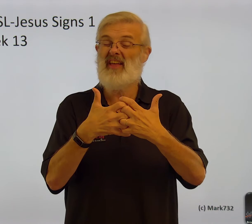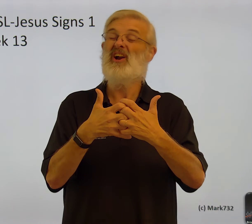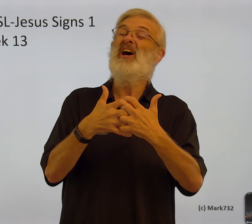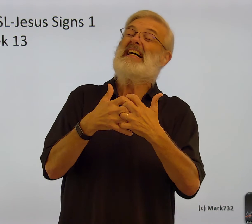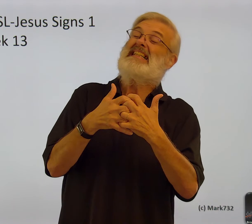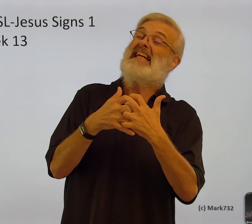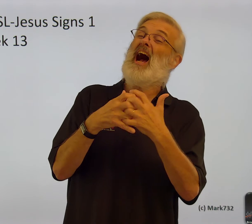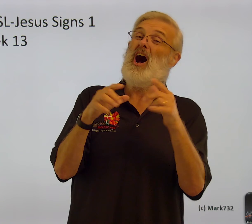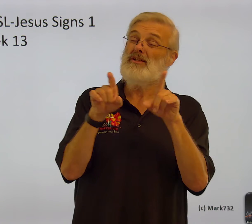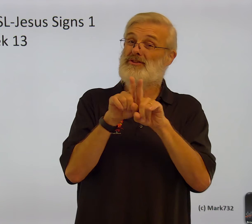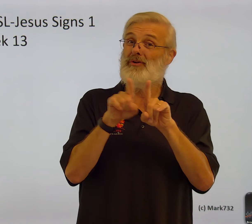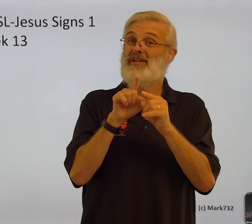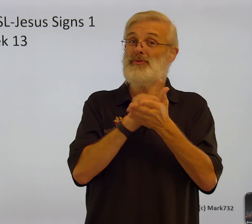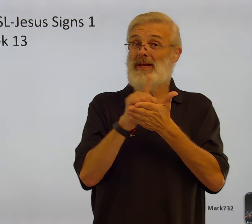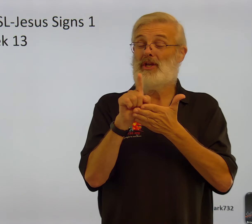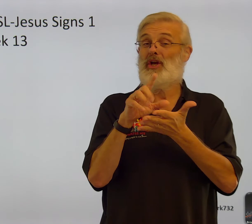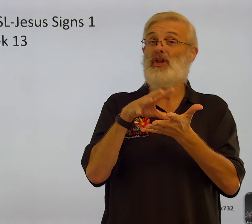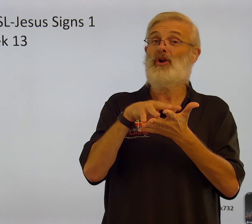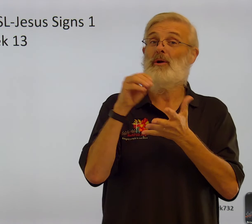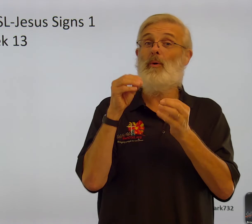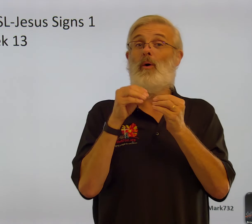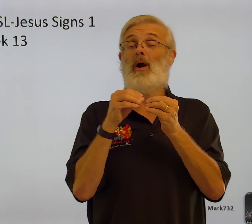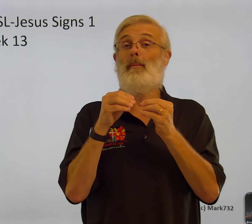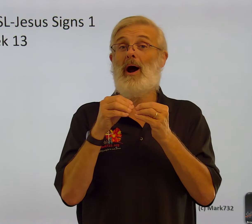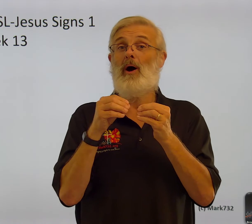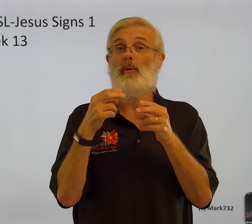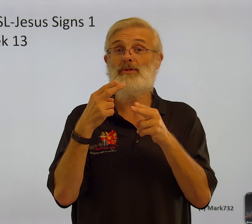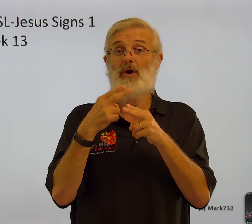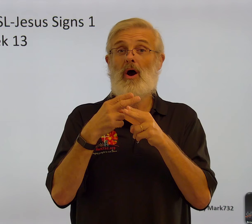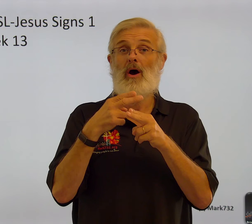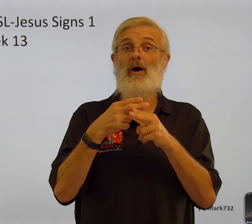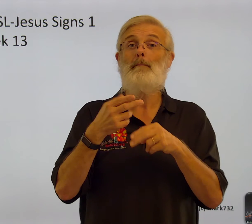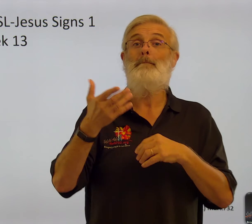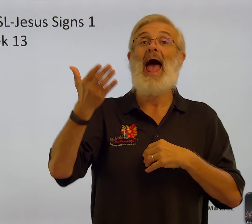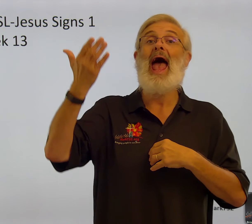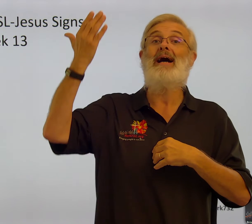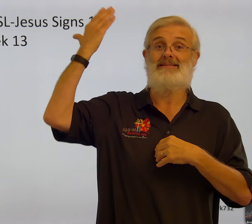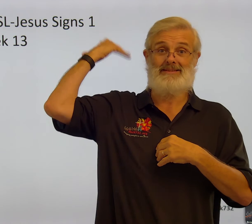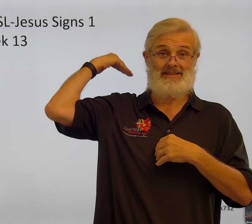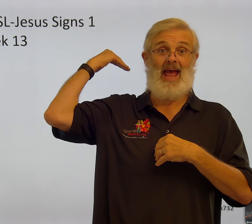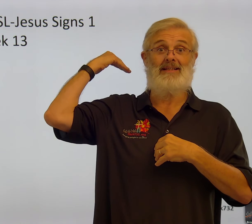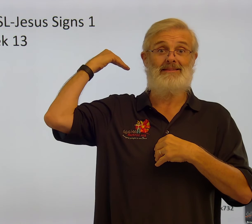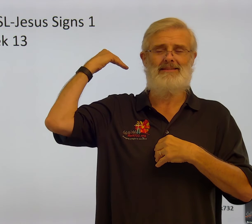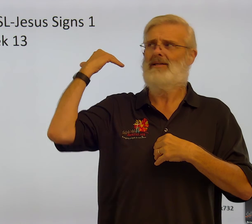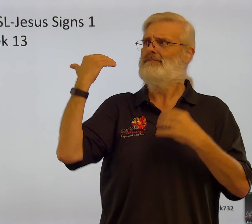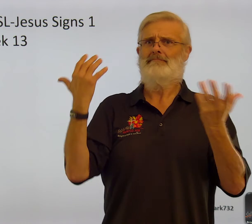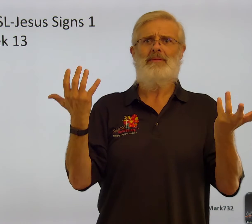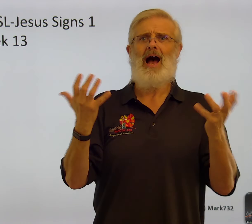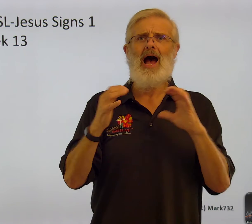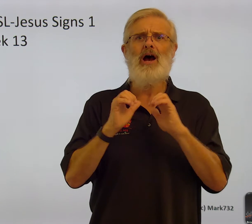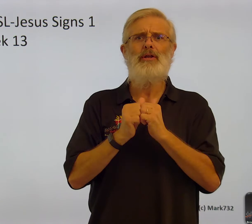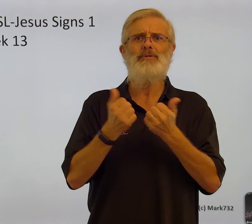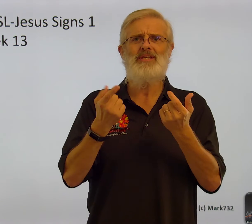yeah also this week you're gonna learn more about what's called past tense how do you sign